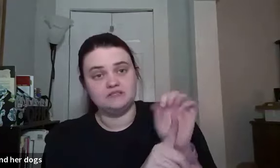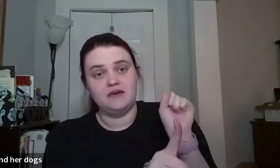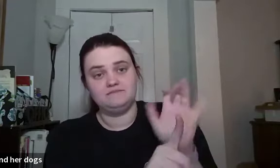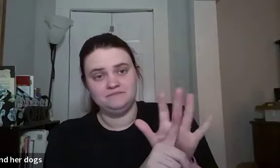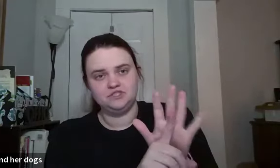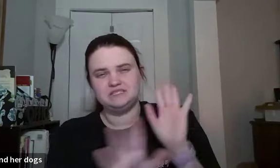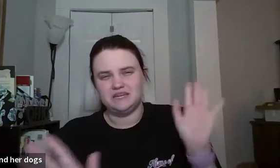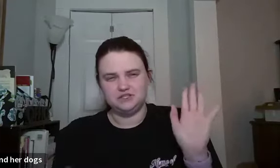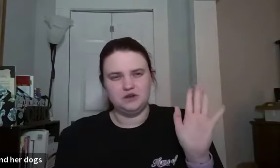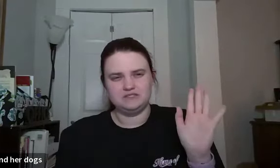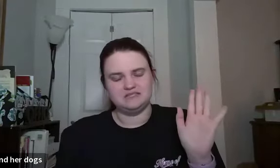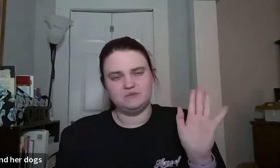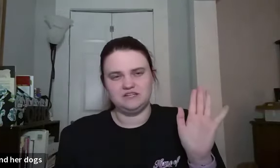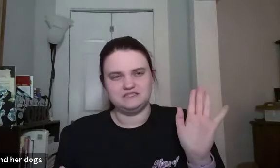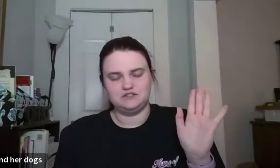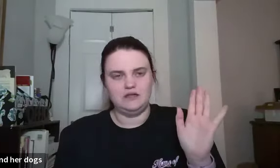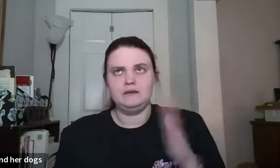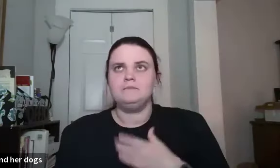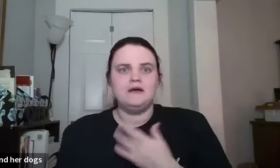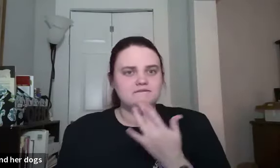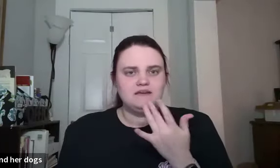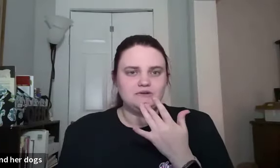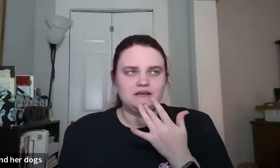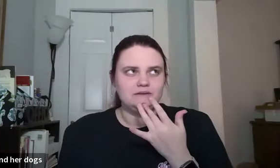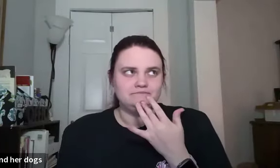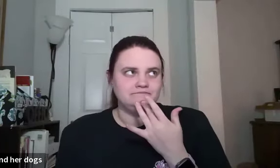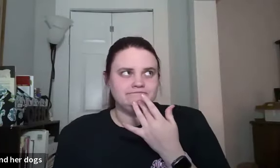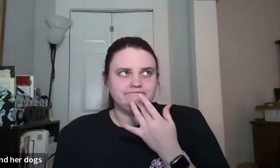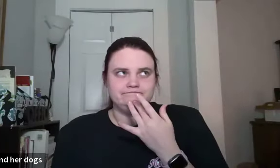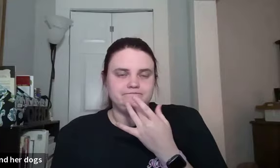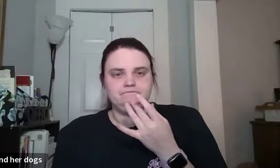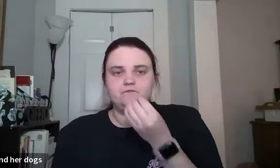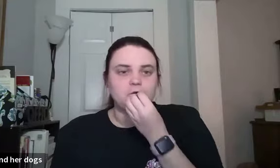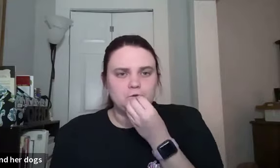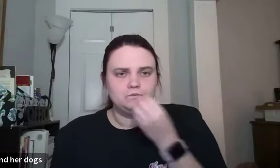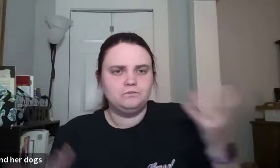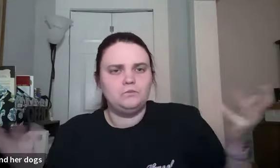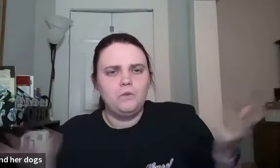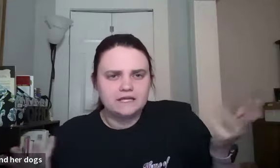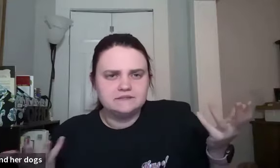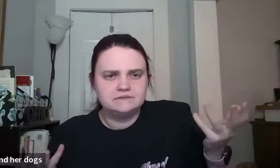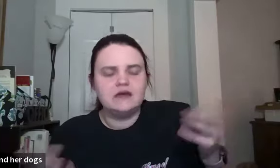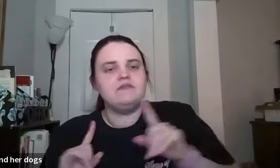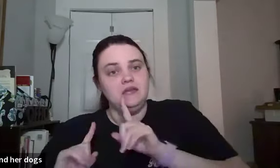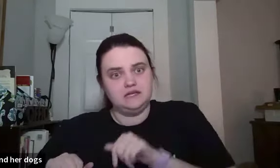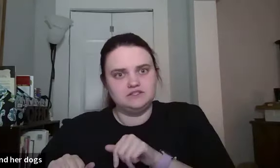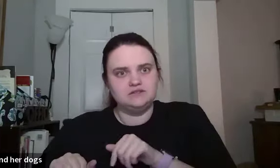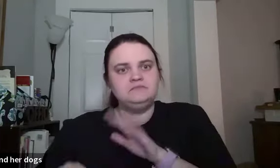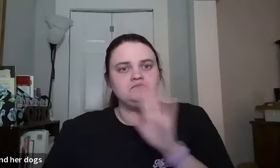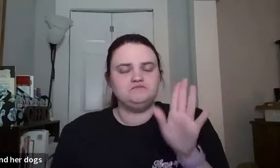that, just in case you notice that someone does do like favorite food, what? And then they answer.